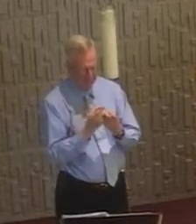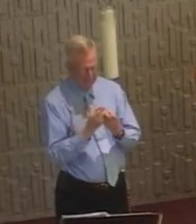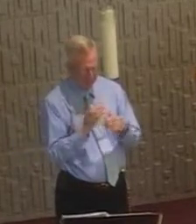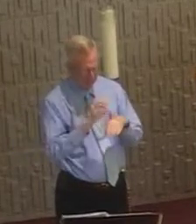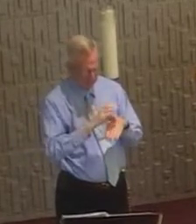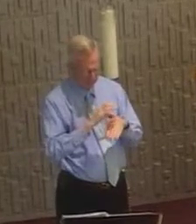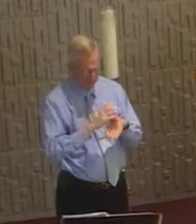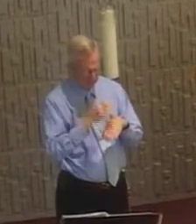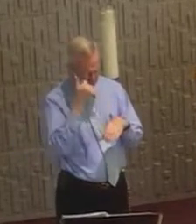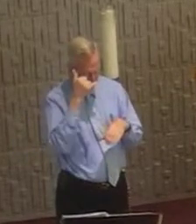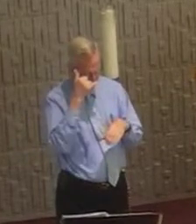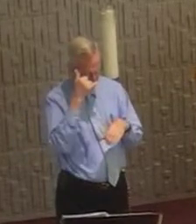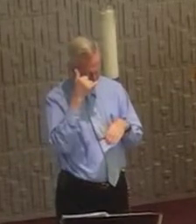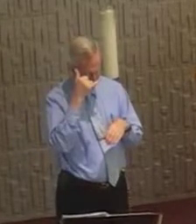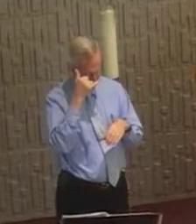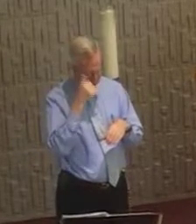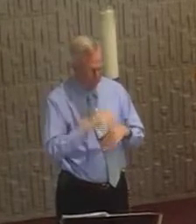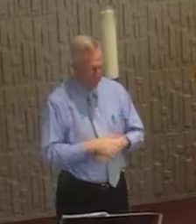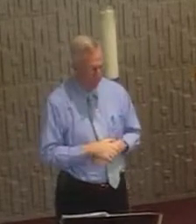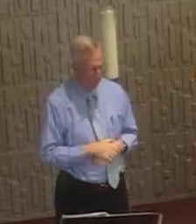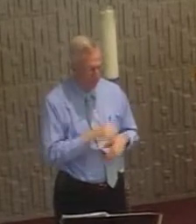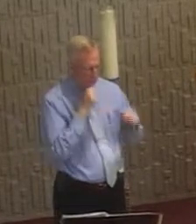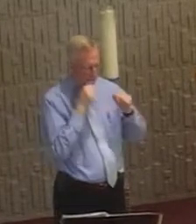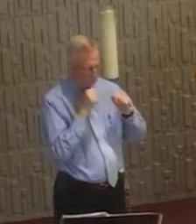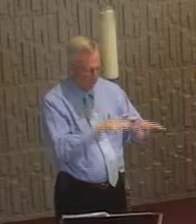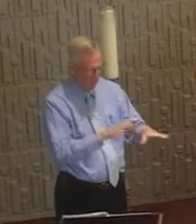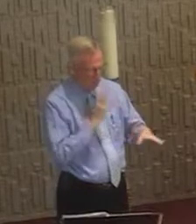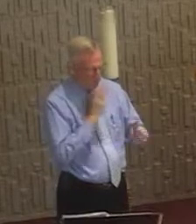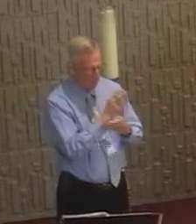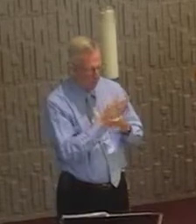an outstanding parish faith community.